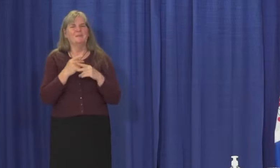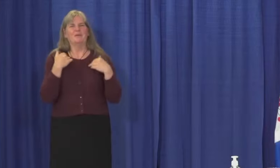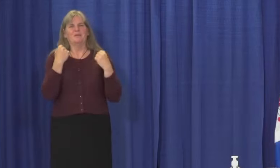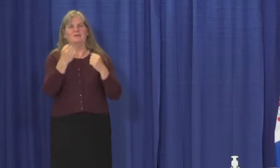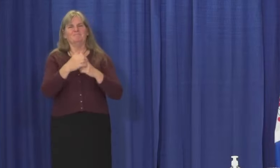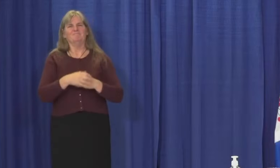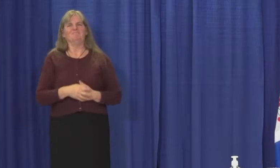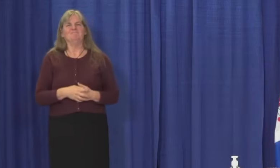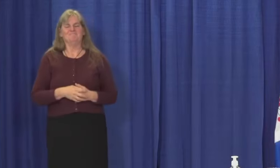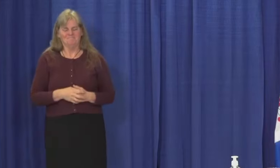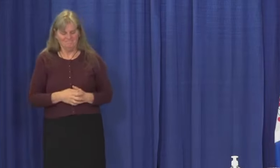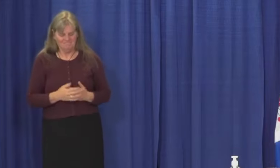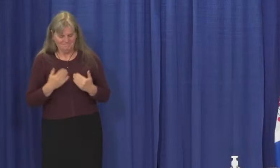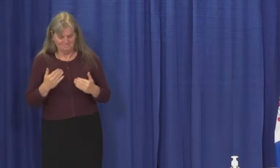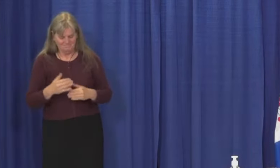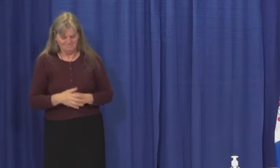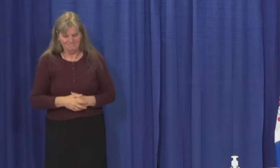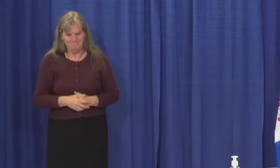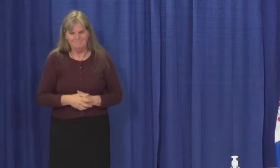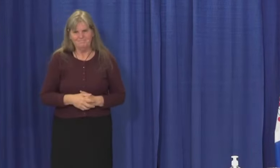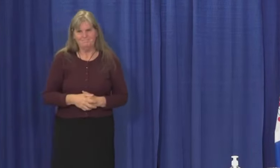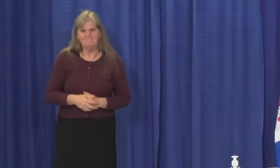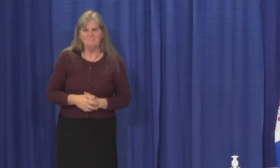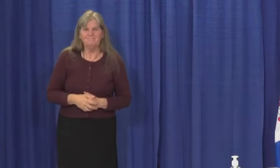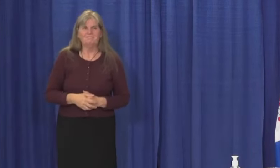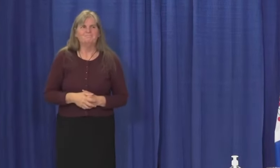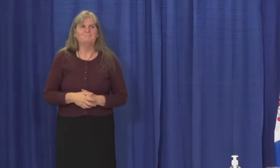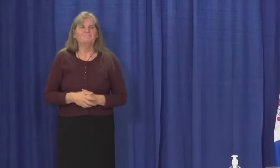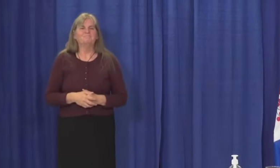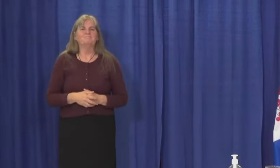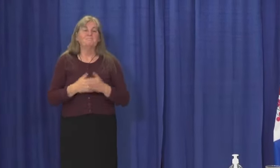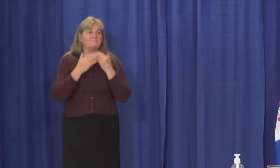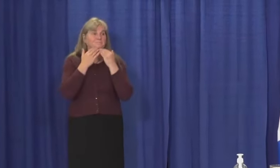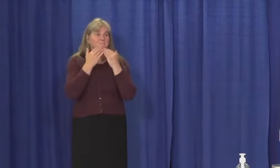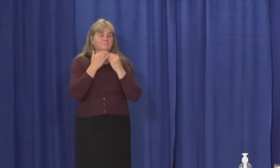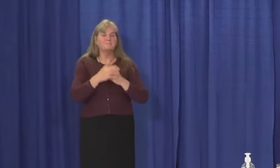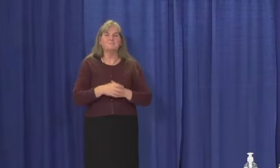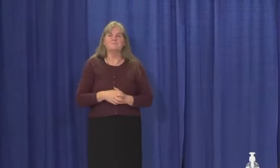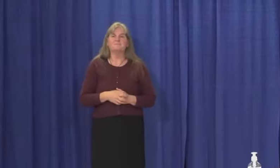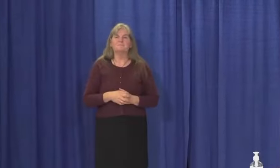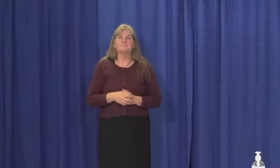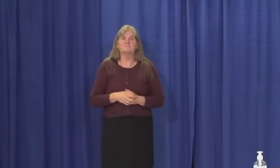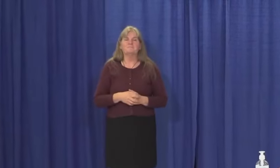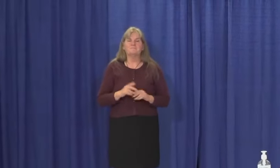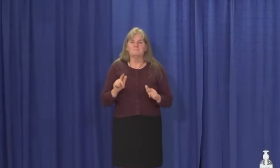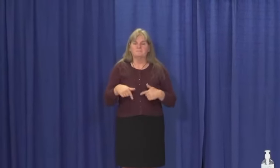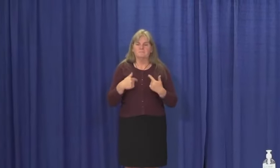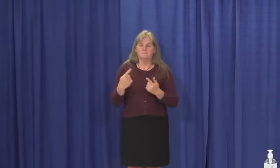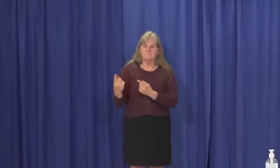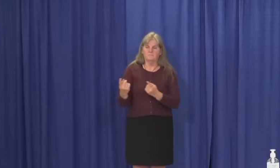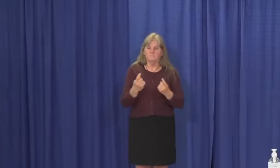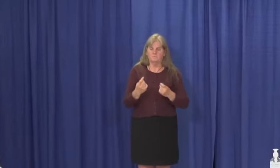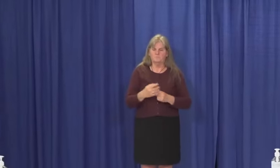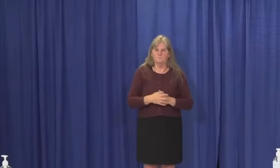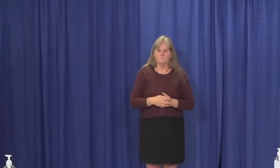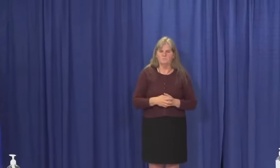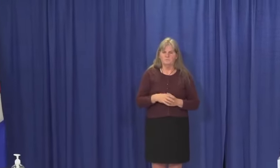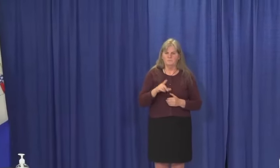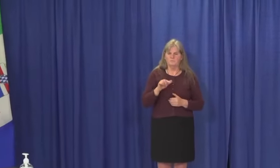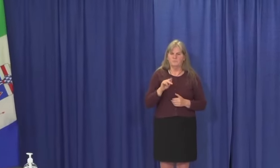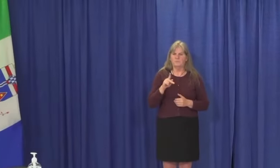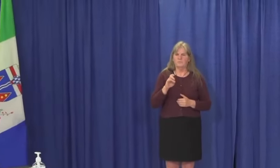you. Shonitan. Masicho, merci. Thank you both. We'll now go to the phone lines, and we'll begin with Luke